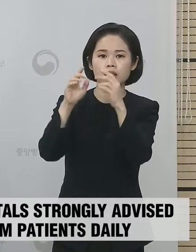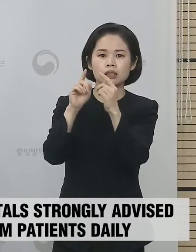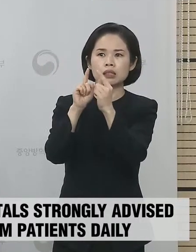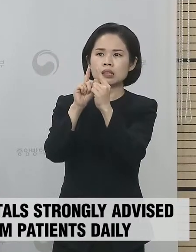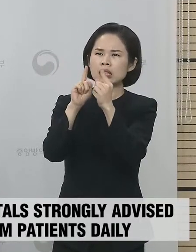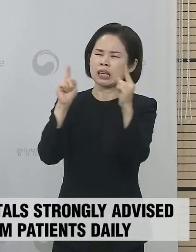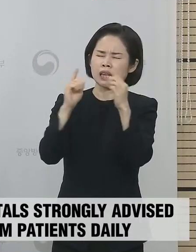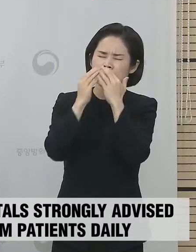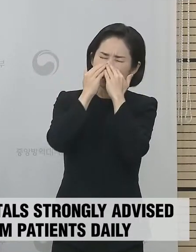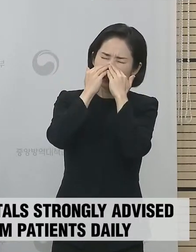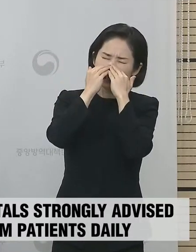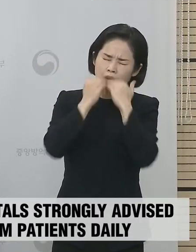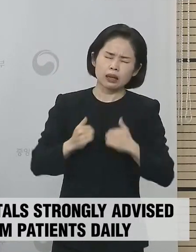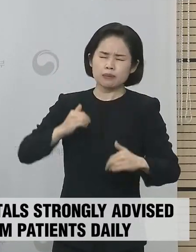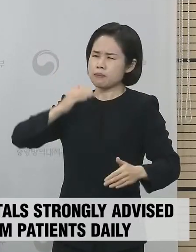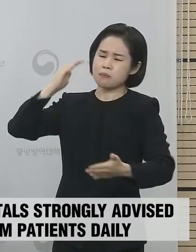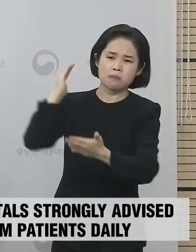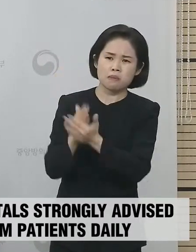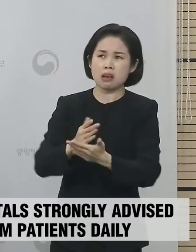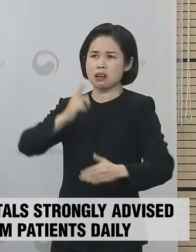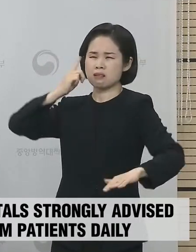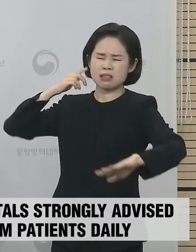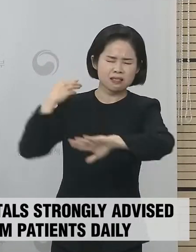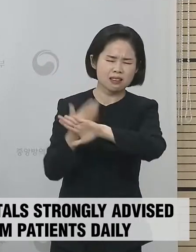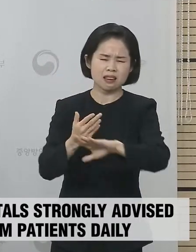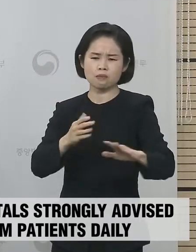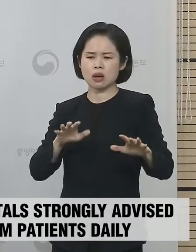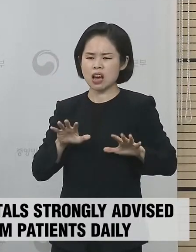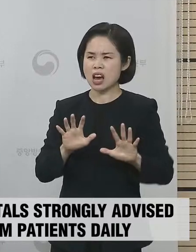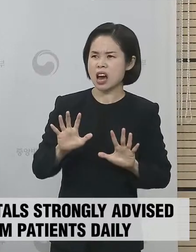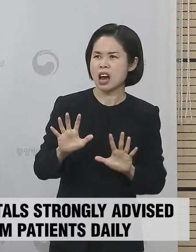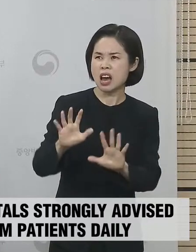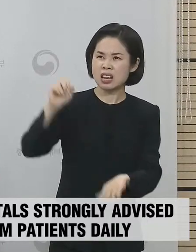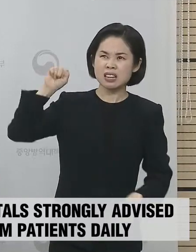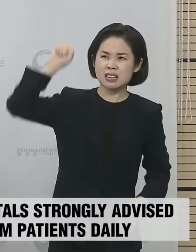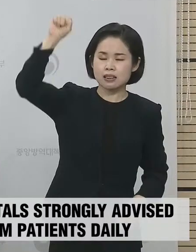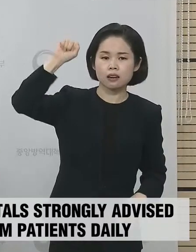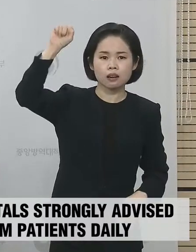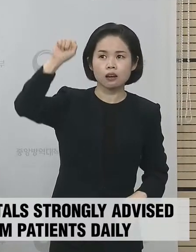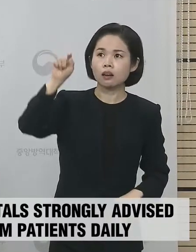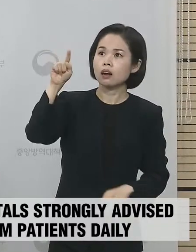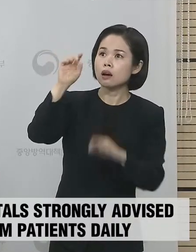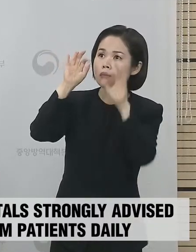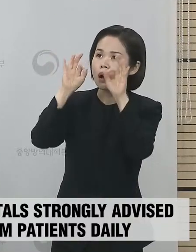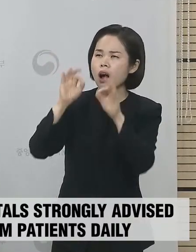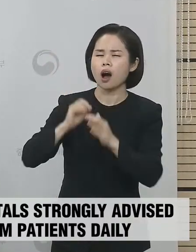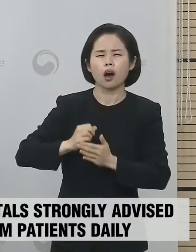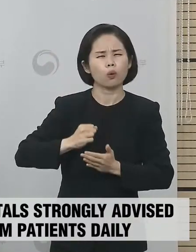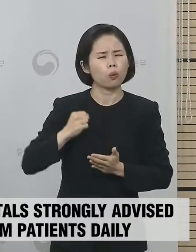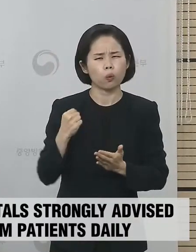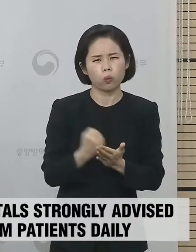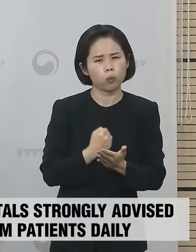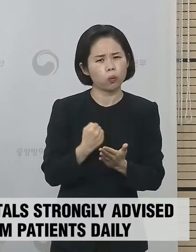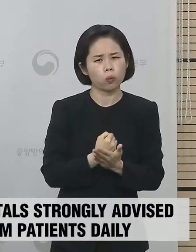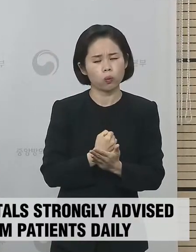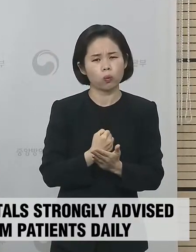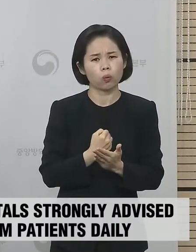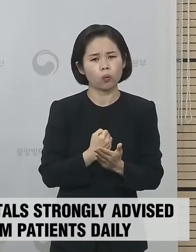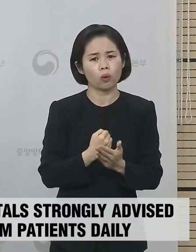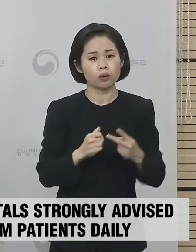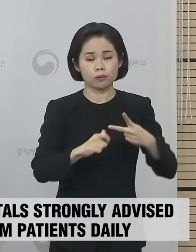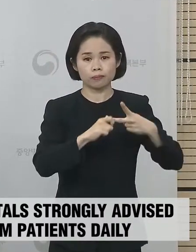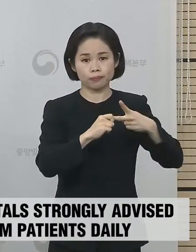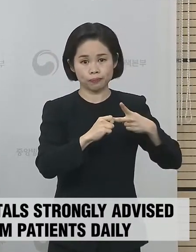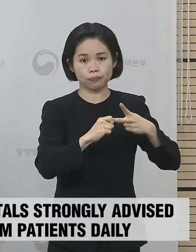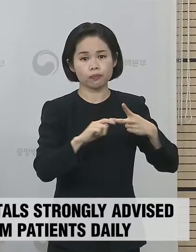certain countries, we have seen some demonstrations which go against the government's quarantine measures,